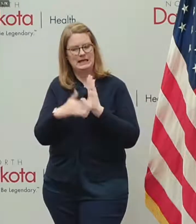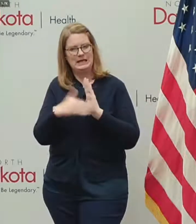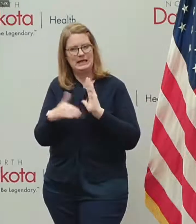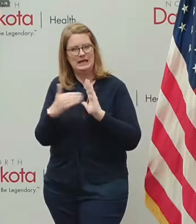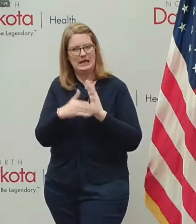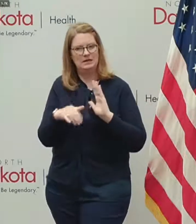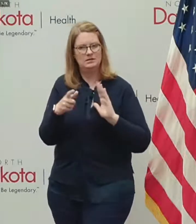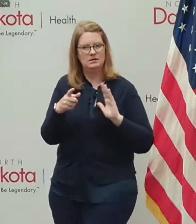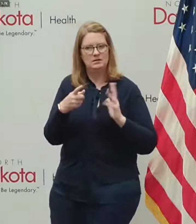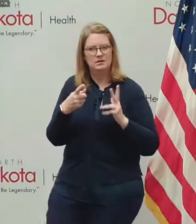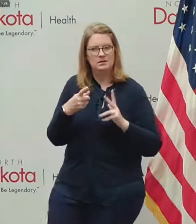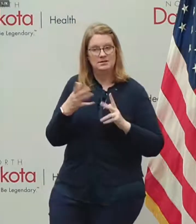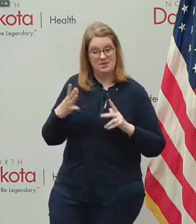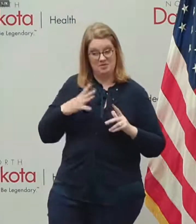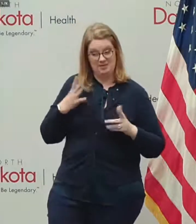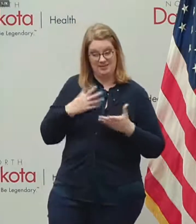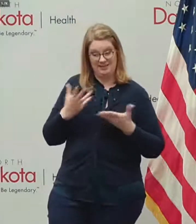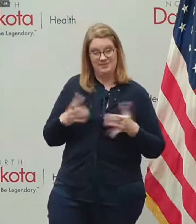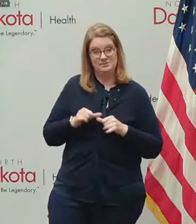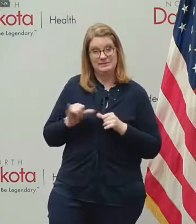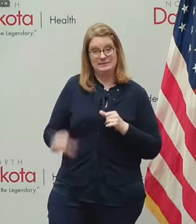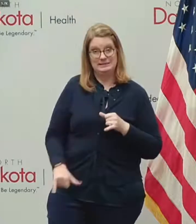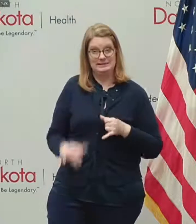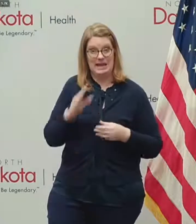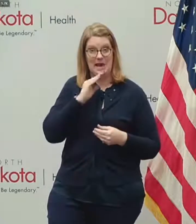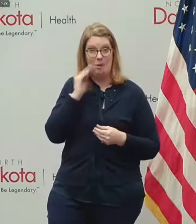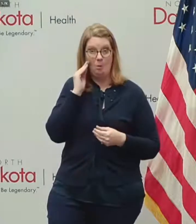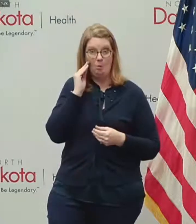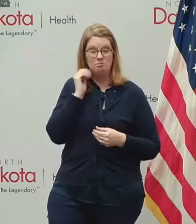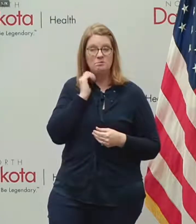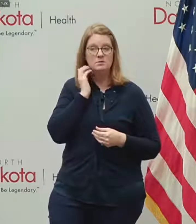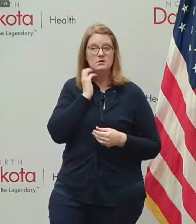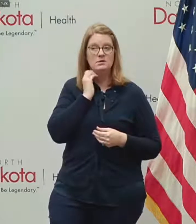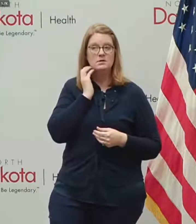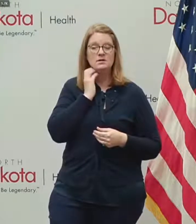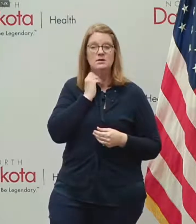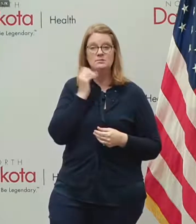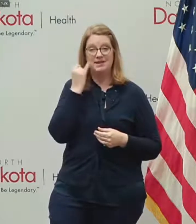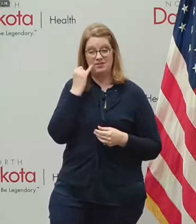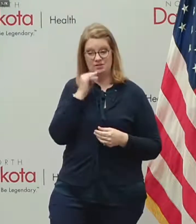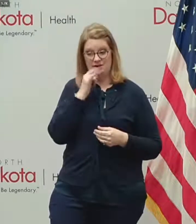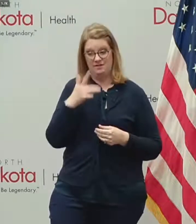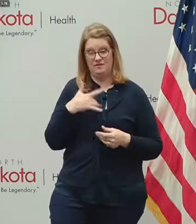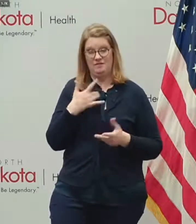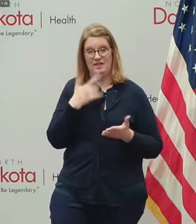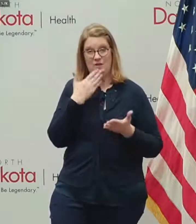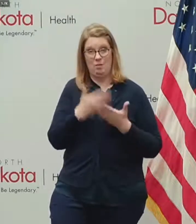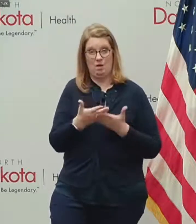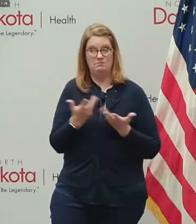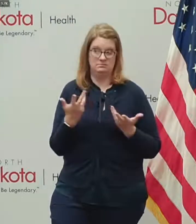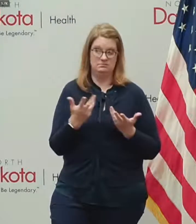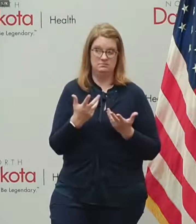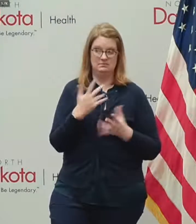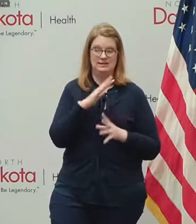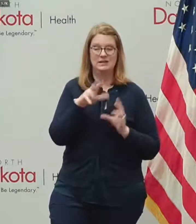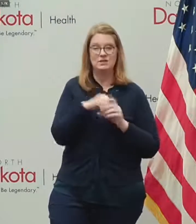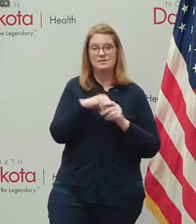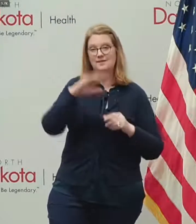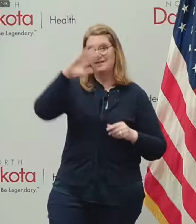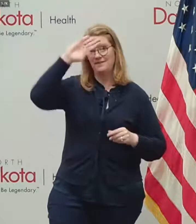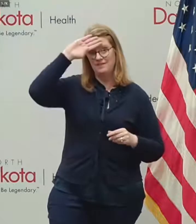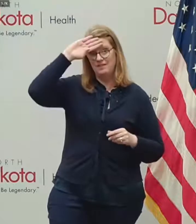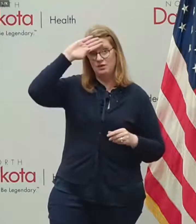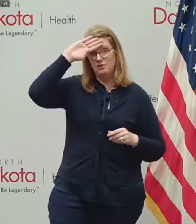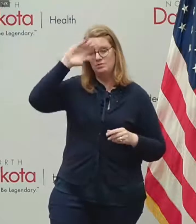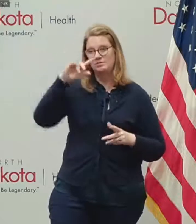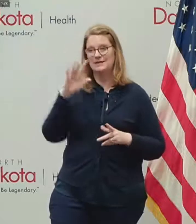one of the considerate things to do would be to stay home if you're not feeling well. That would include if you have a fever, particularly during